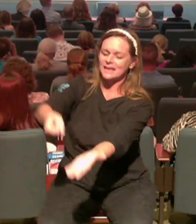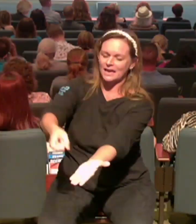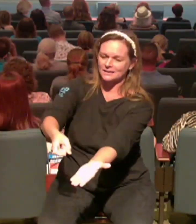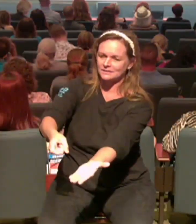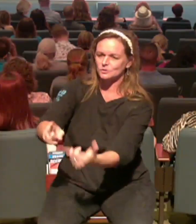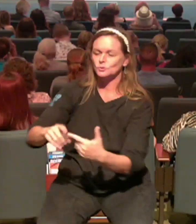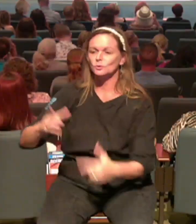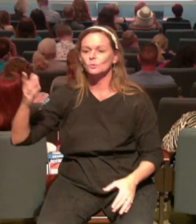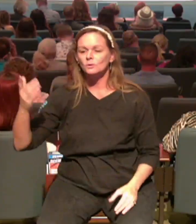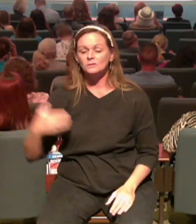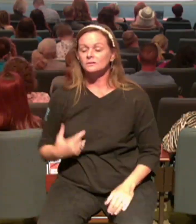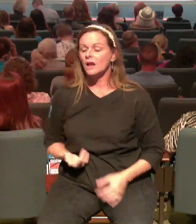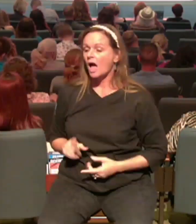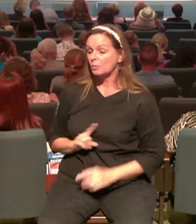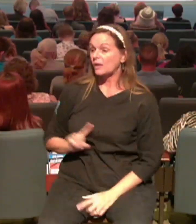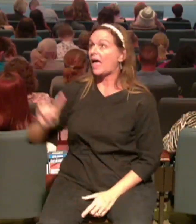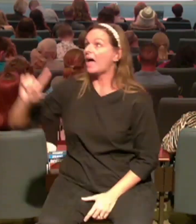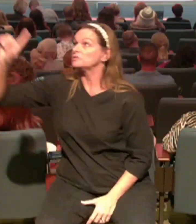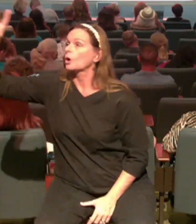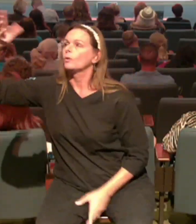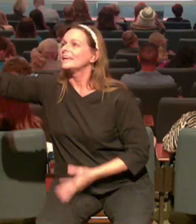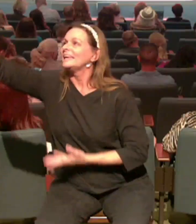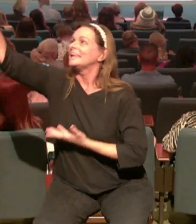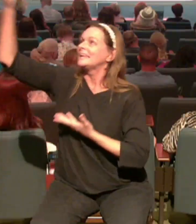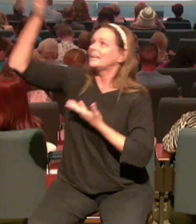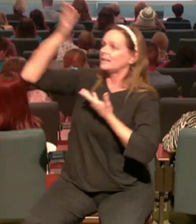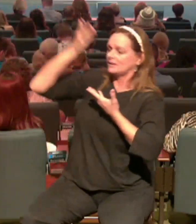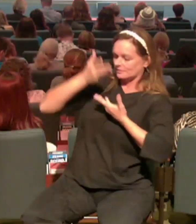we, who have been loved much,